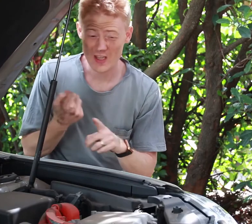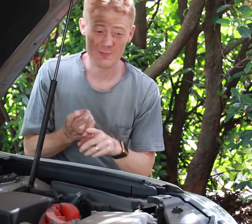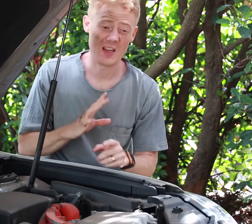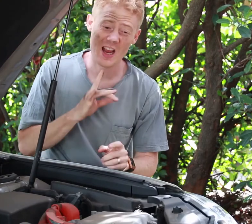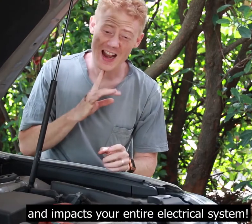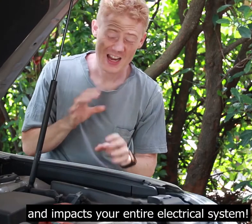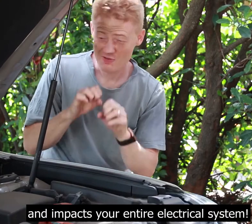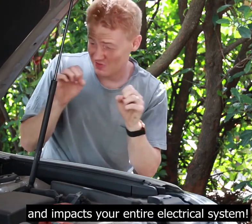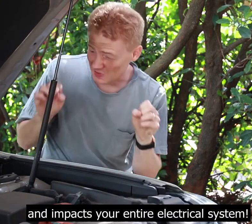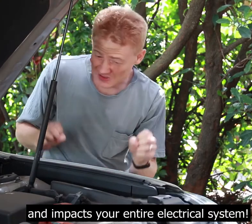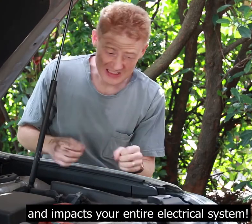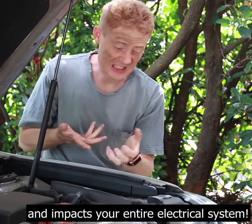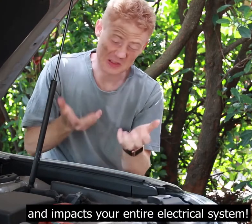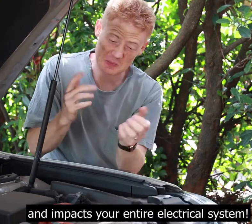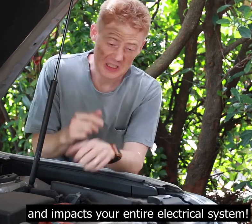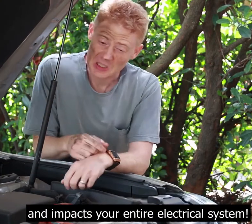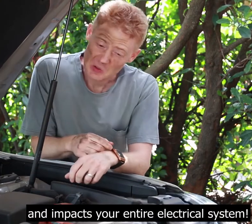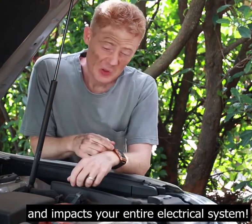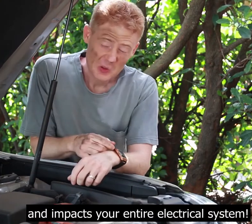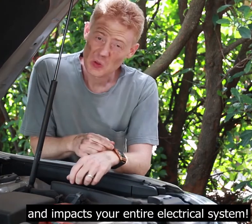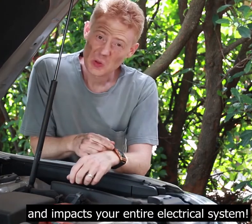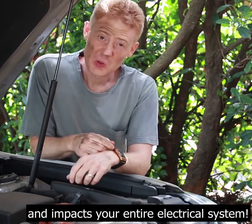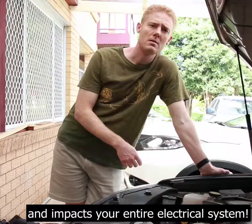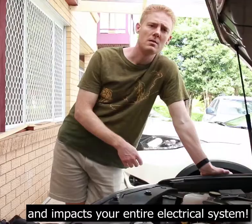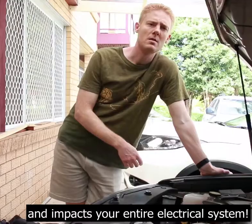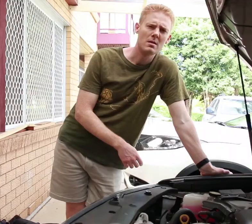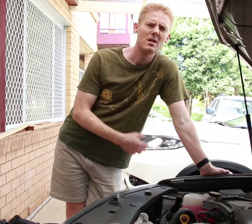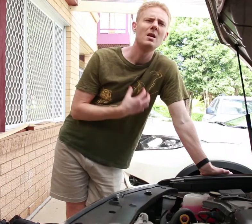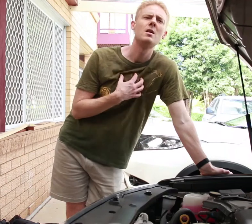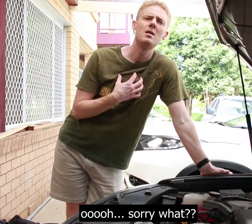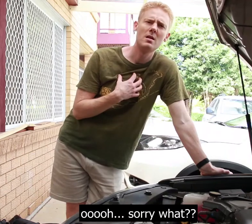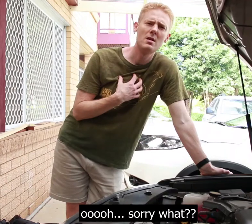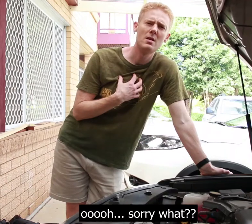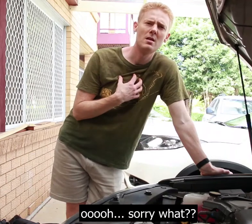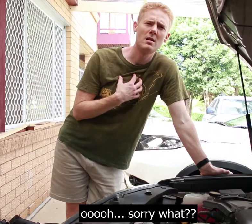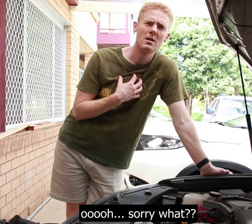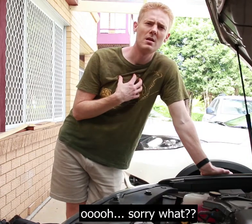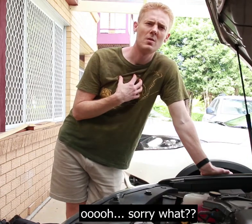and impacts your entire electrical system. Oh, sorry, what?